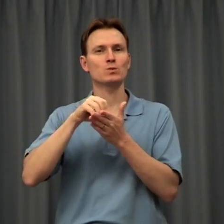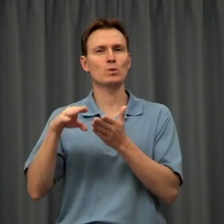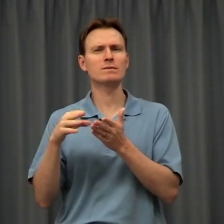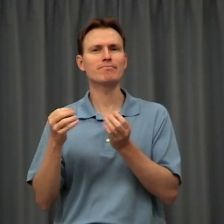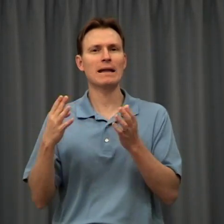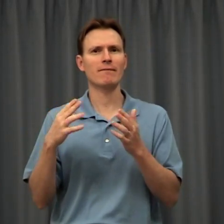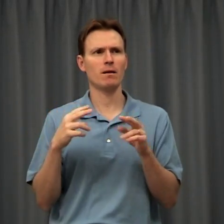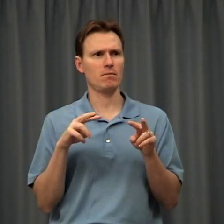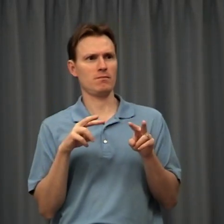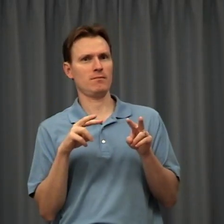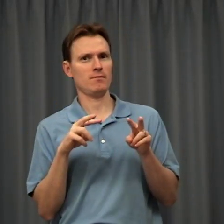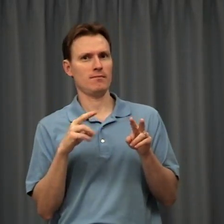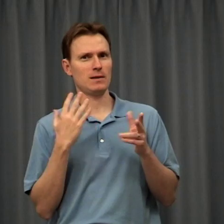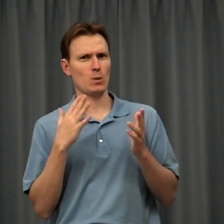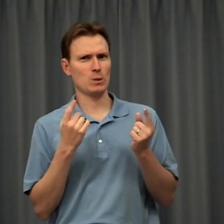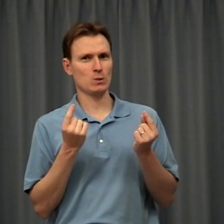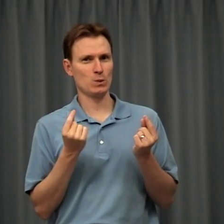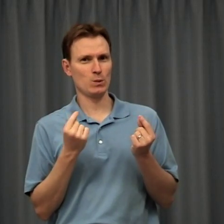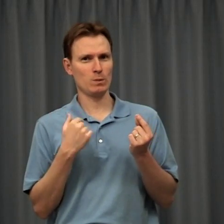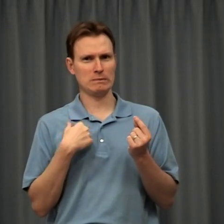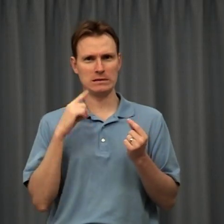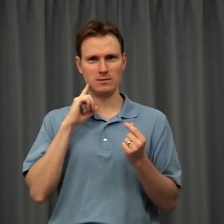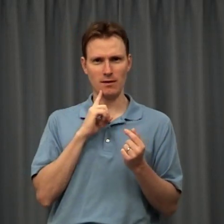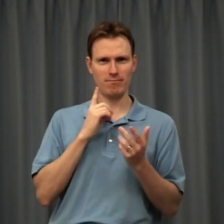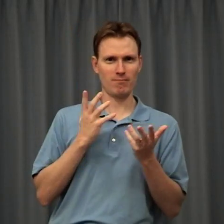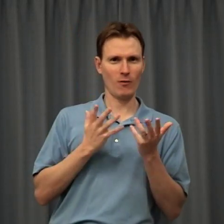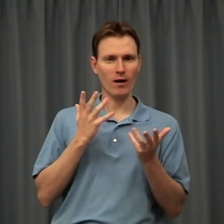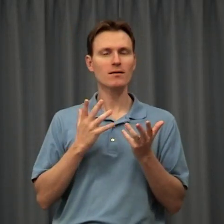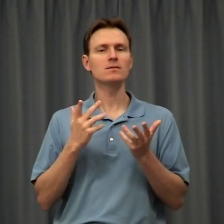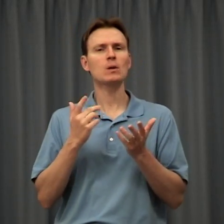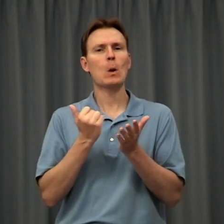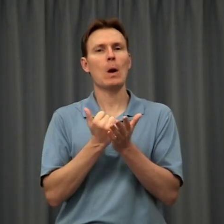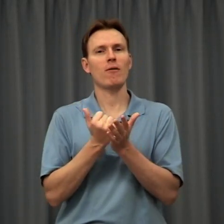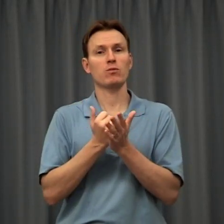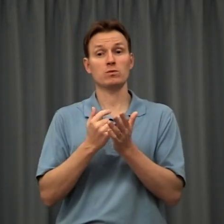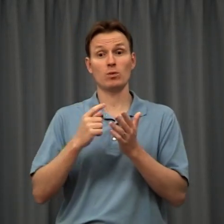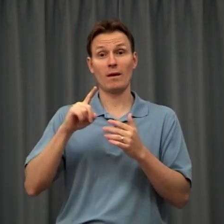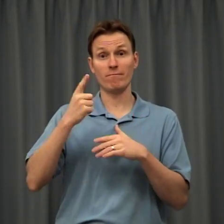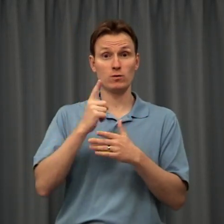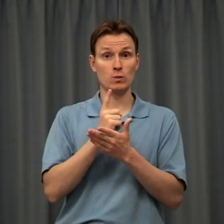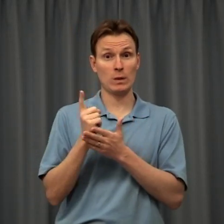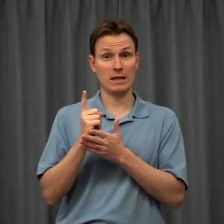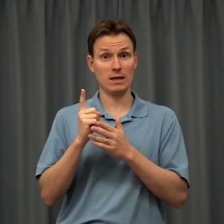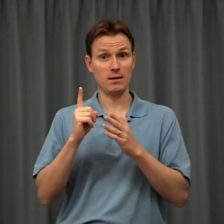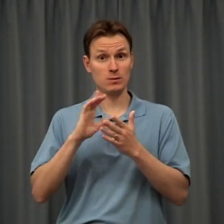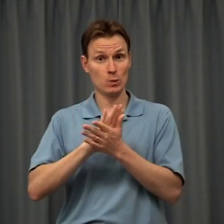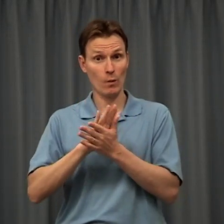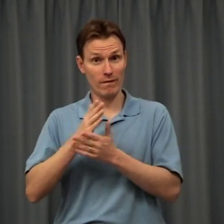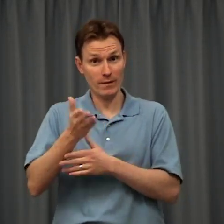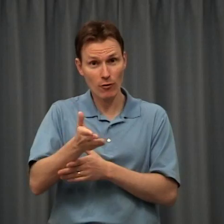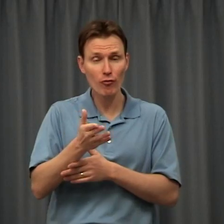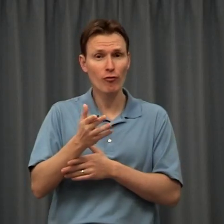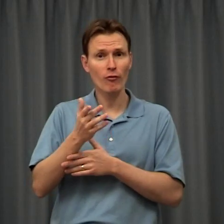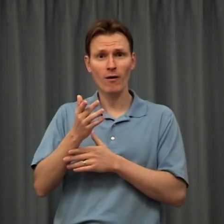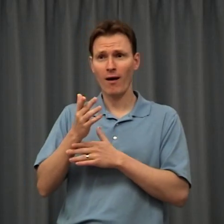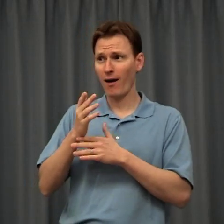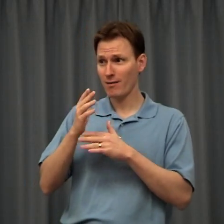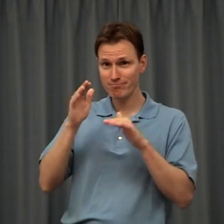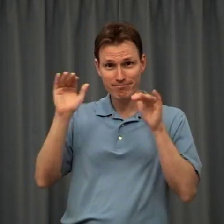it was helpful for the other students who might not have known what to do with a deaf person. So, during the first week of school, I